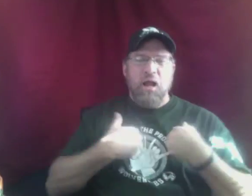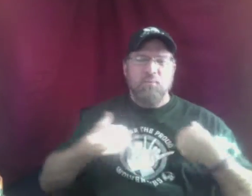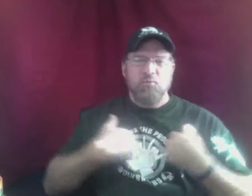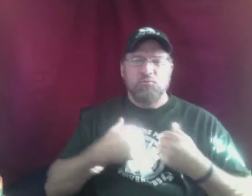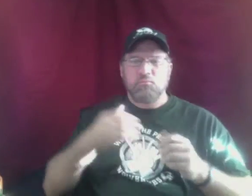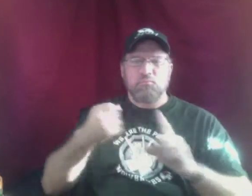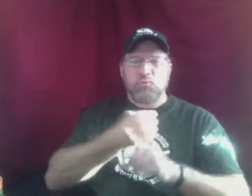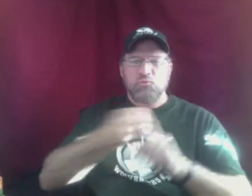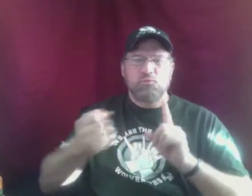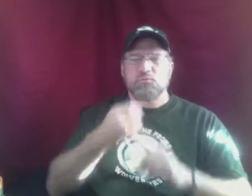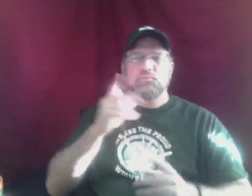This.